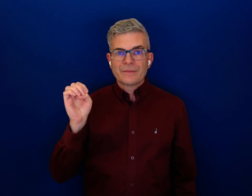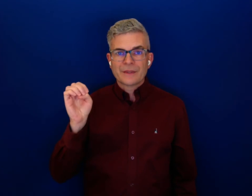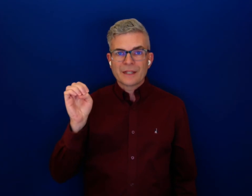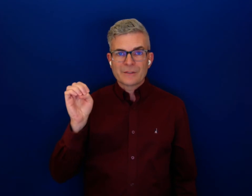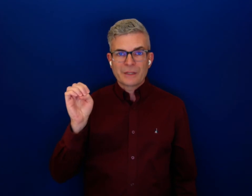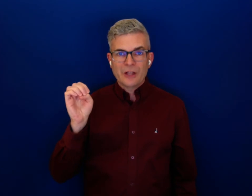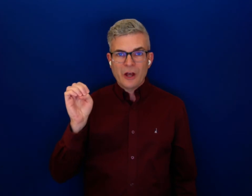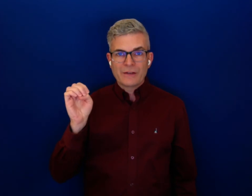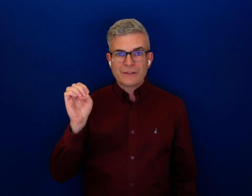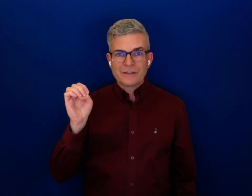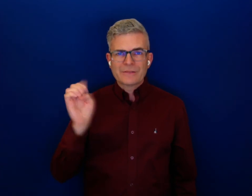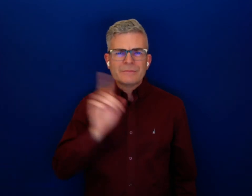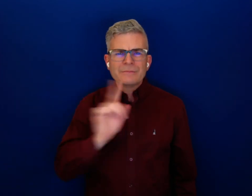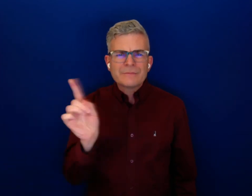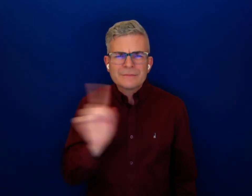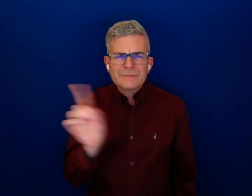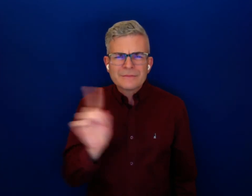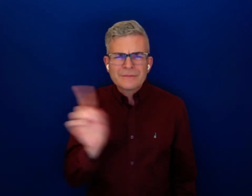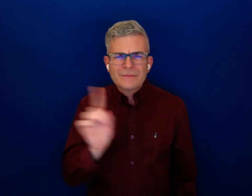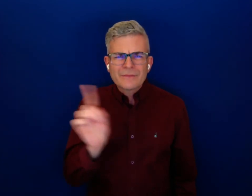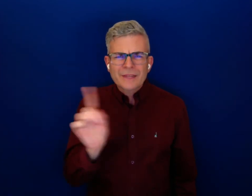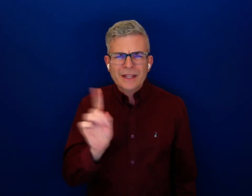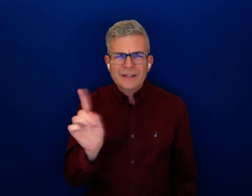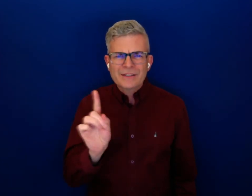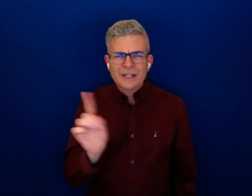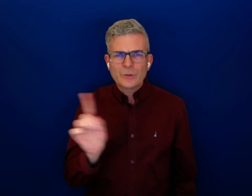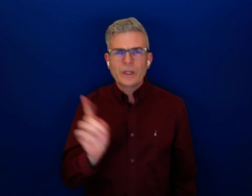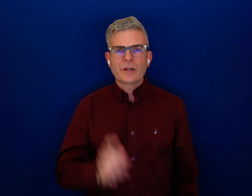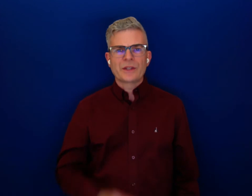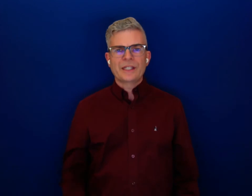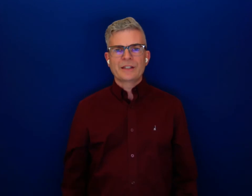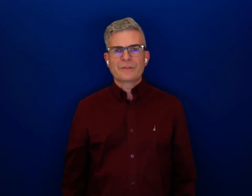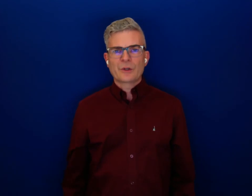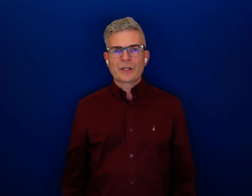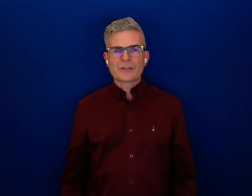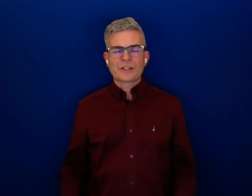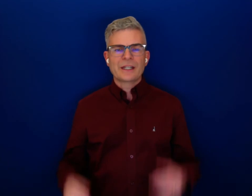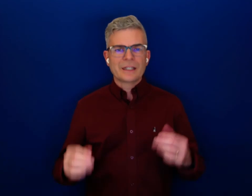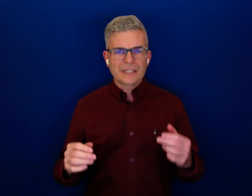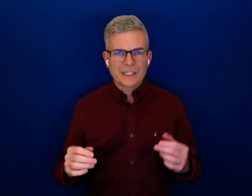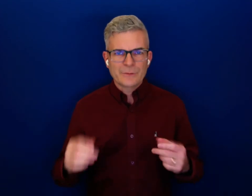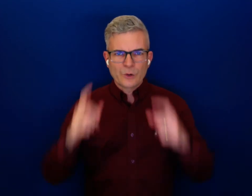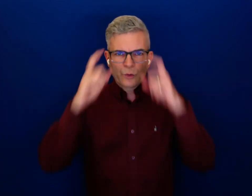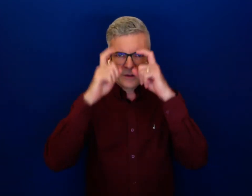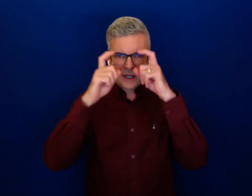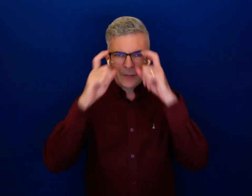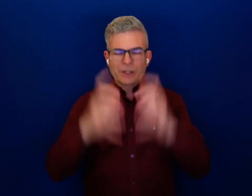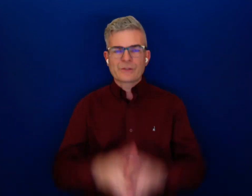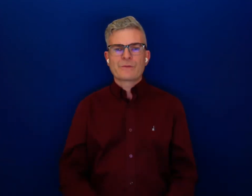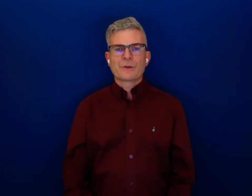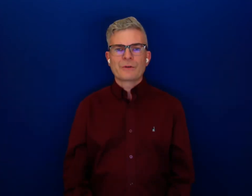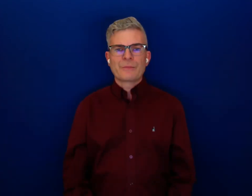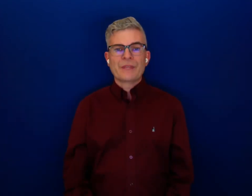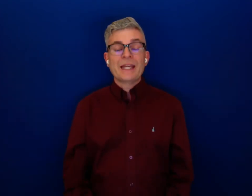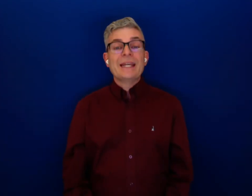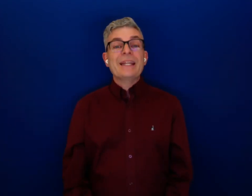I spell office, and I sign where at the end of the question. Leaning forward, eyebrows furrowed.